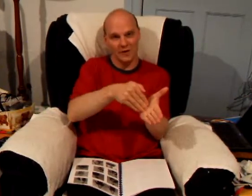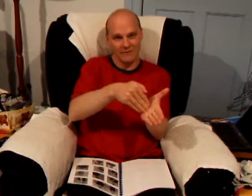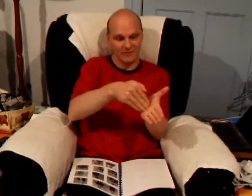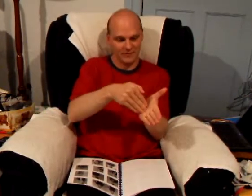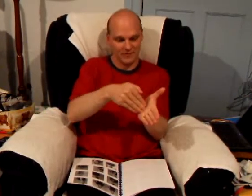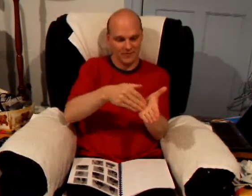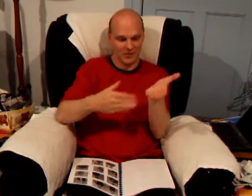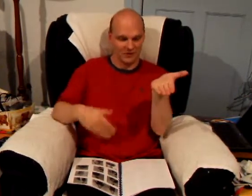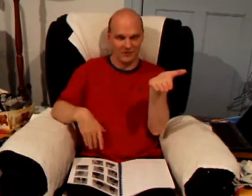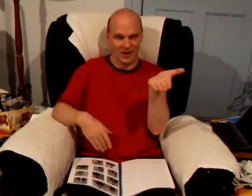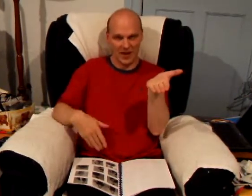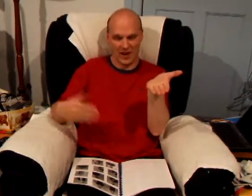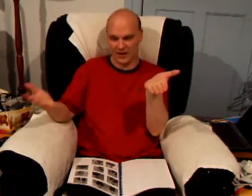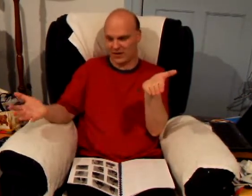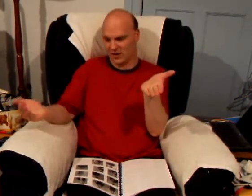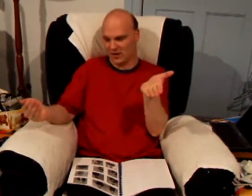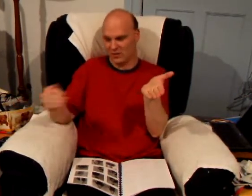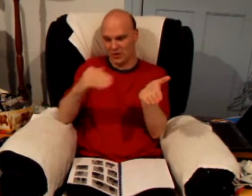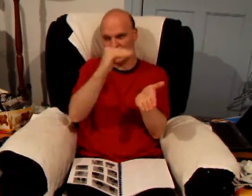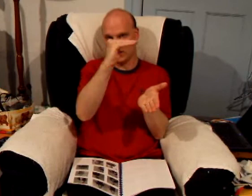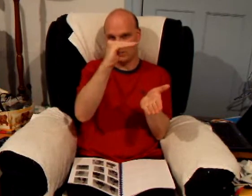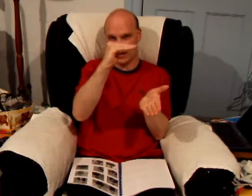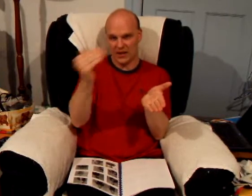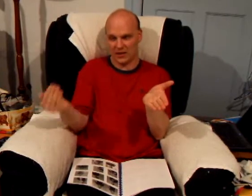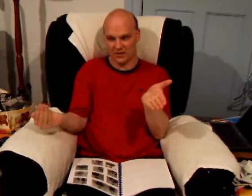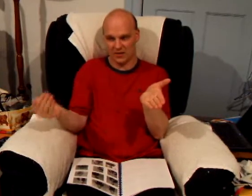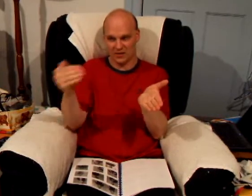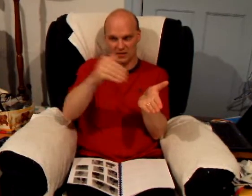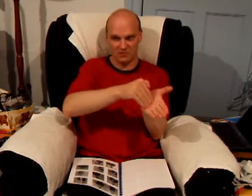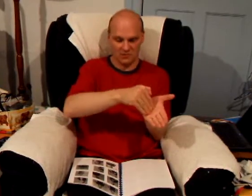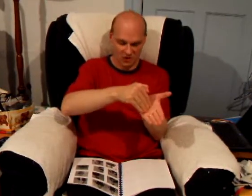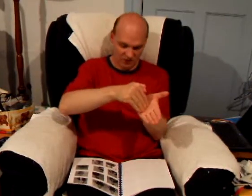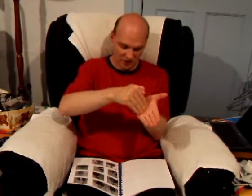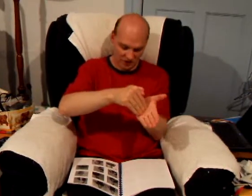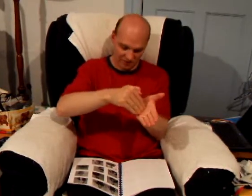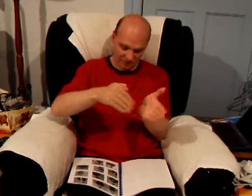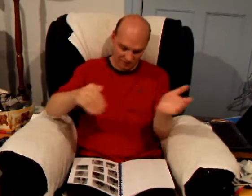Arrive. So flat hand with the bent hand like this. Arrive.